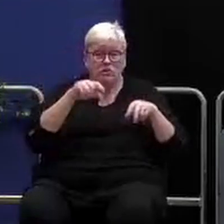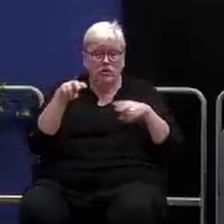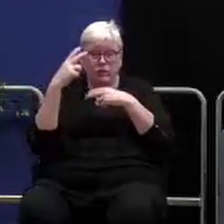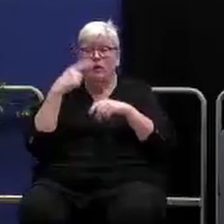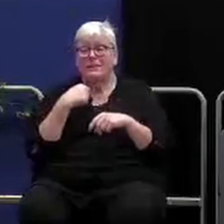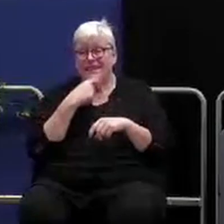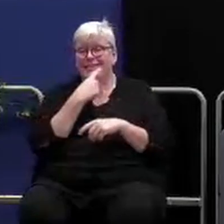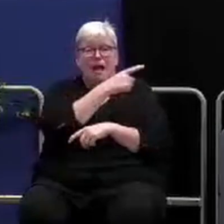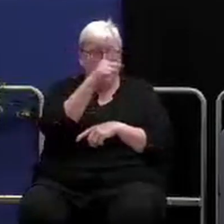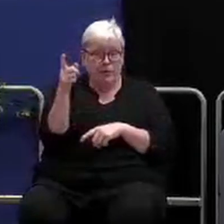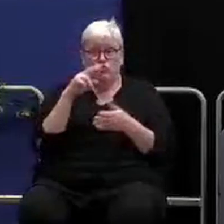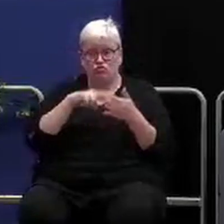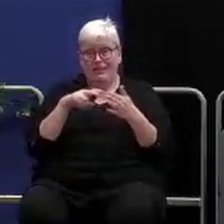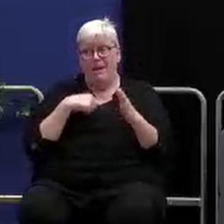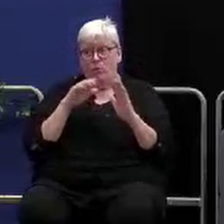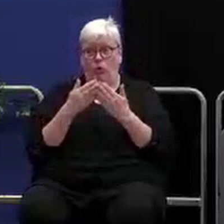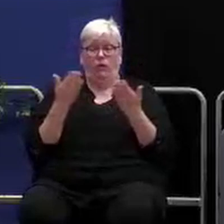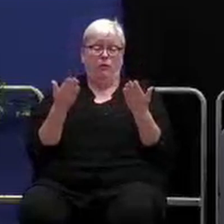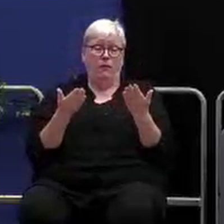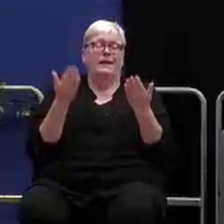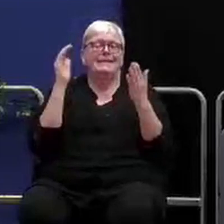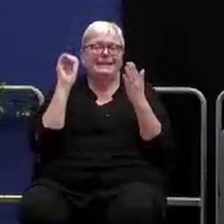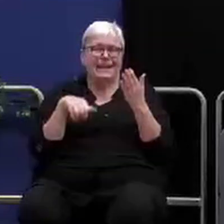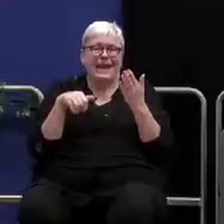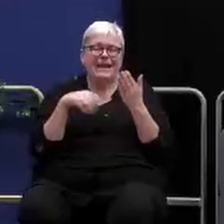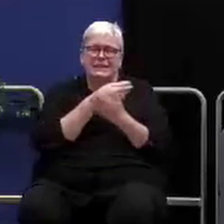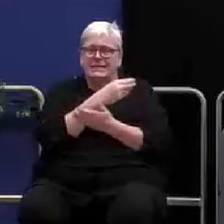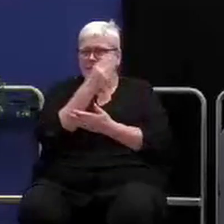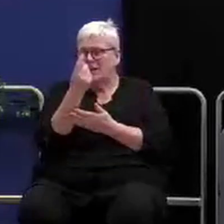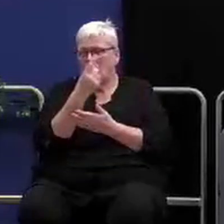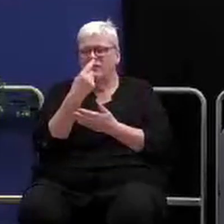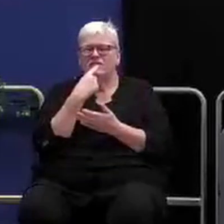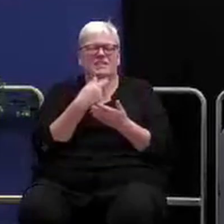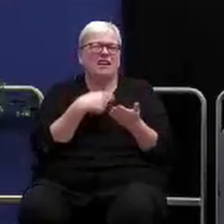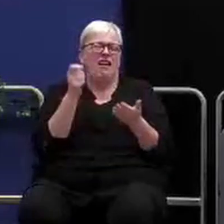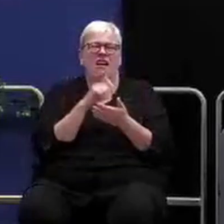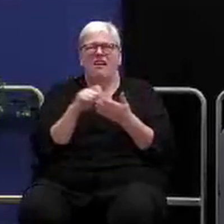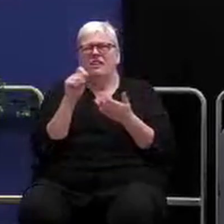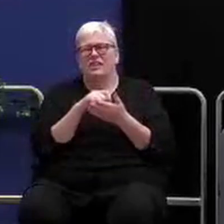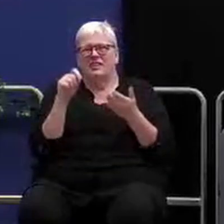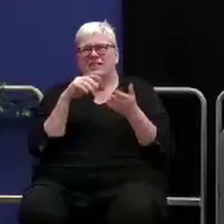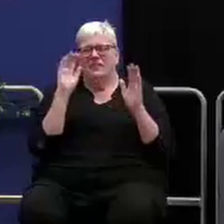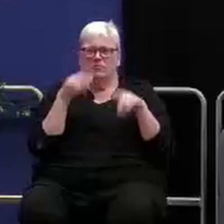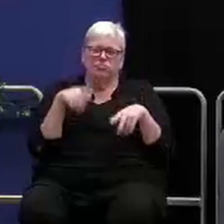book. But there is, someone will say, oh, you're just ripping off Maggie Nelson. And I